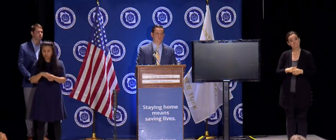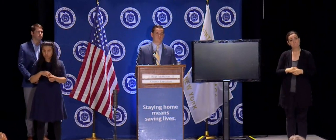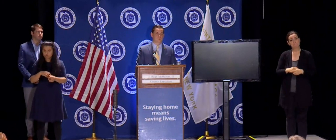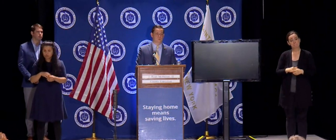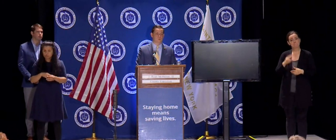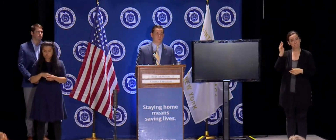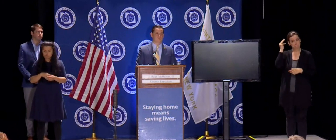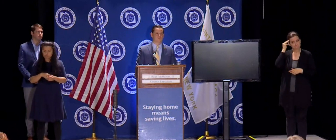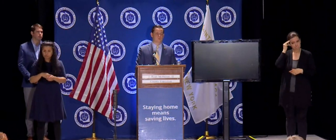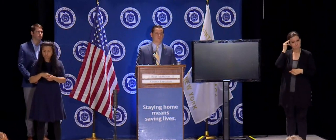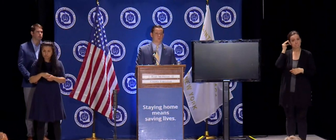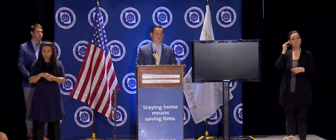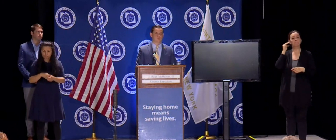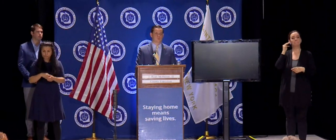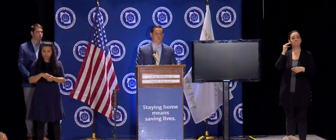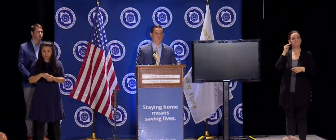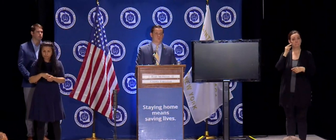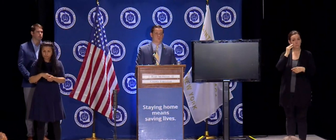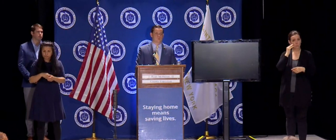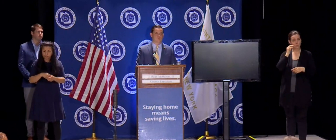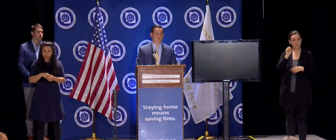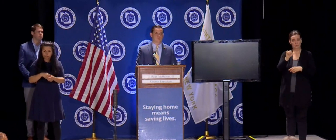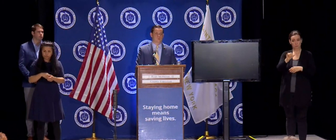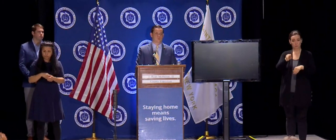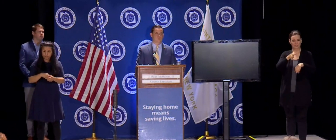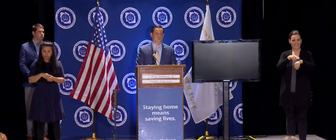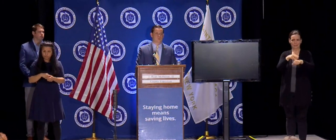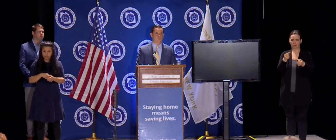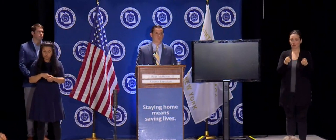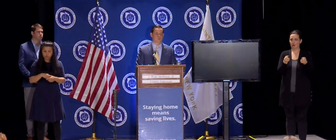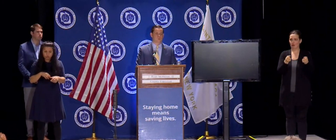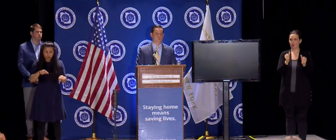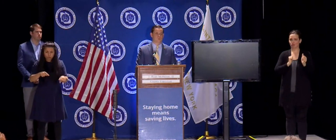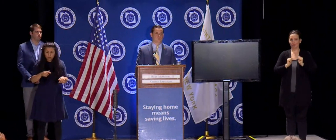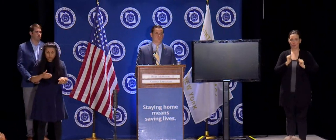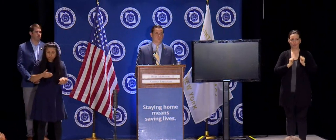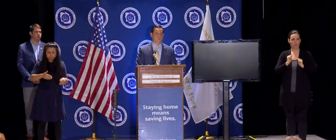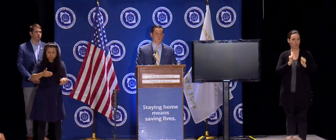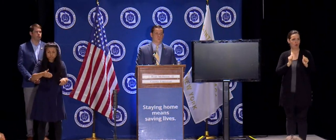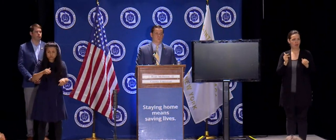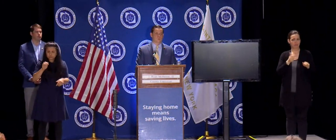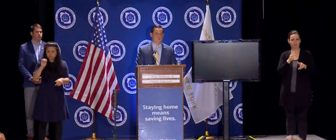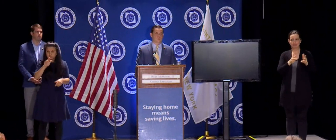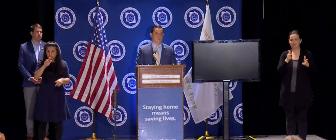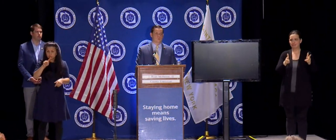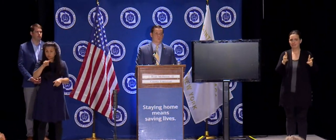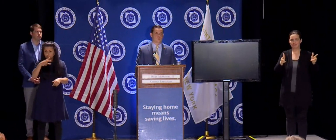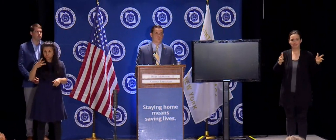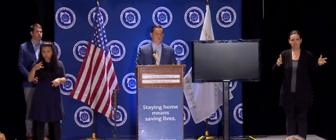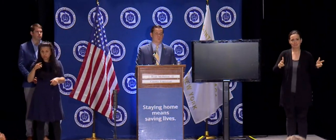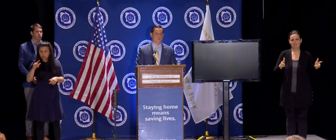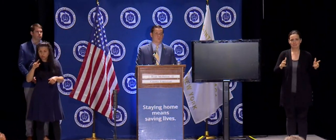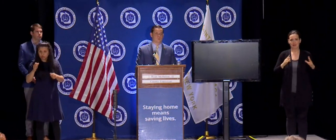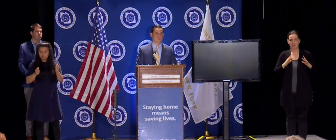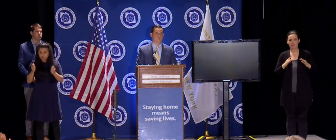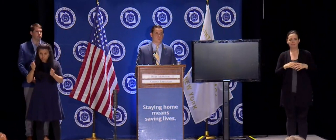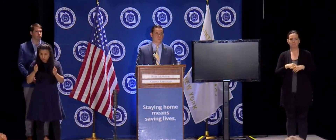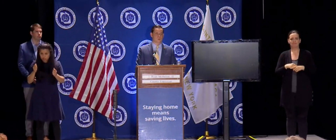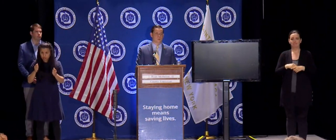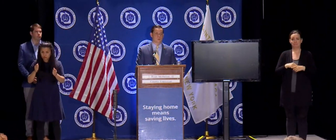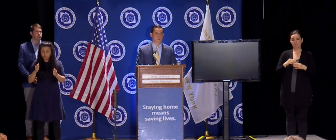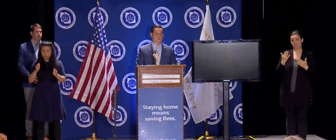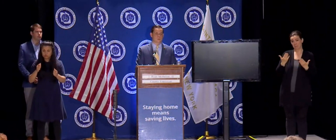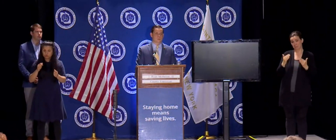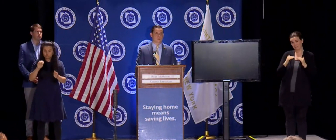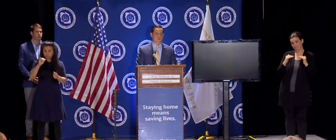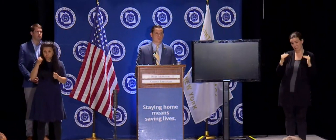that we're going with the two-week period between each phases, assuming that the Syracuse Nationals will be included in phase four, that's about the